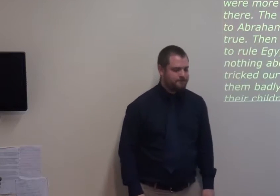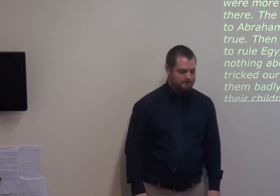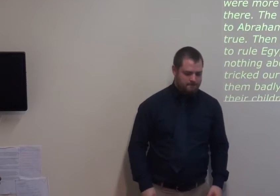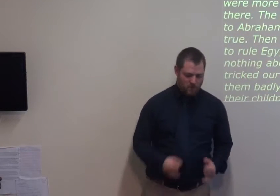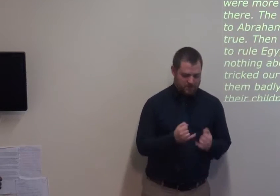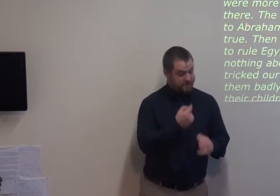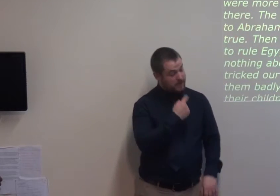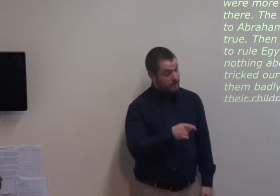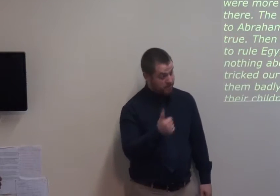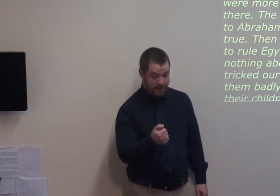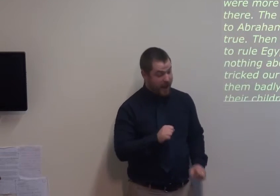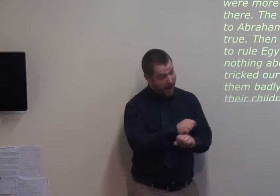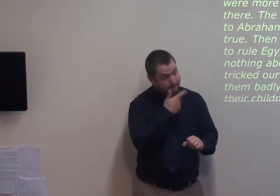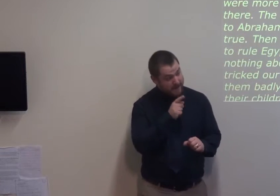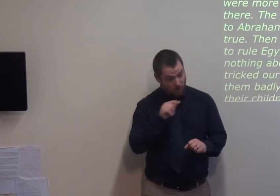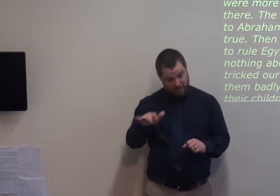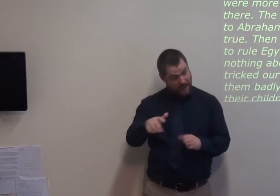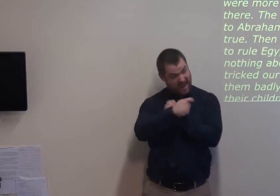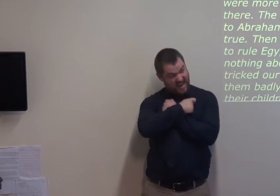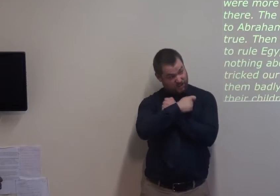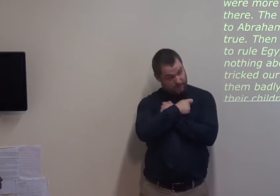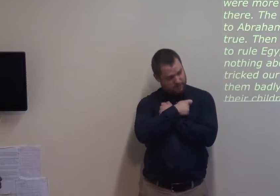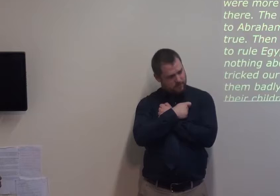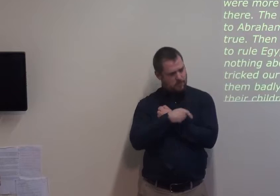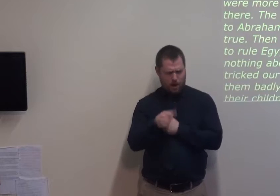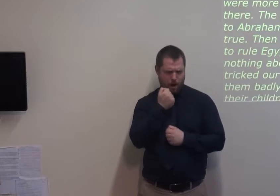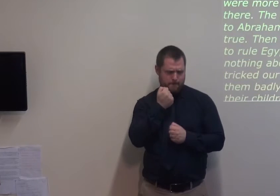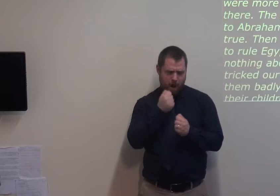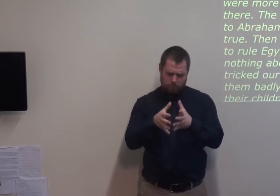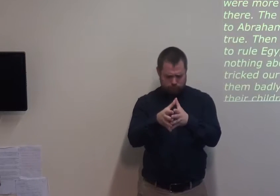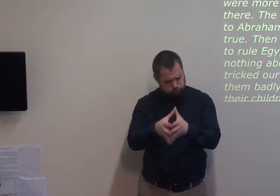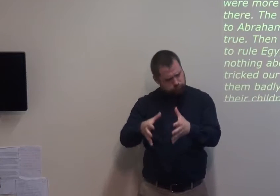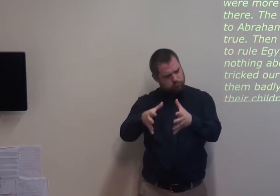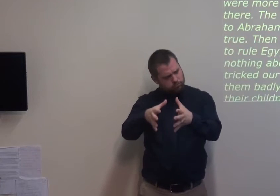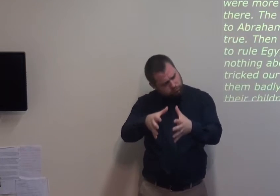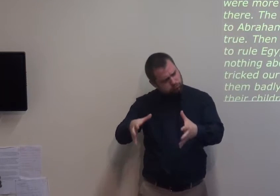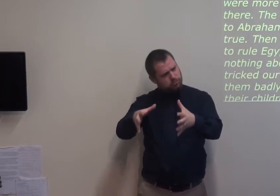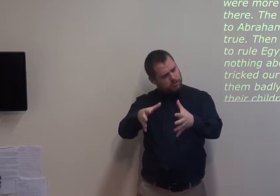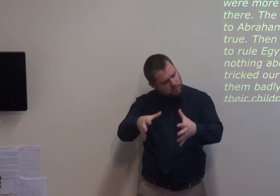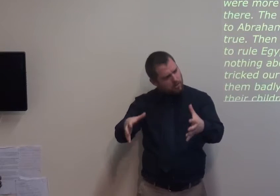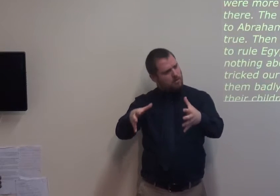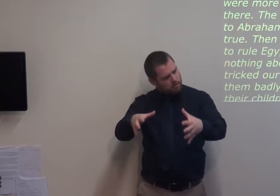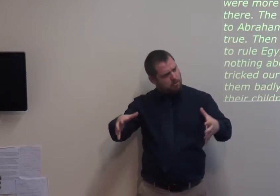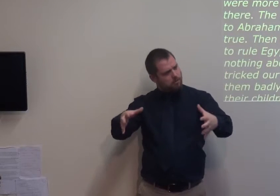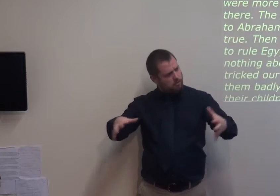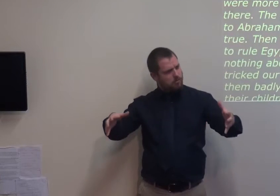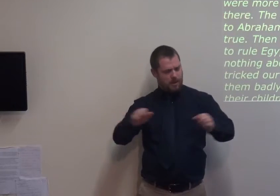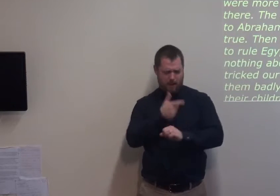The number of our people in Egypt grew. There were more and more of our people there.